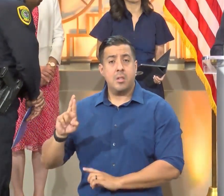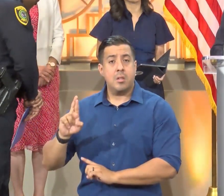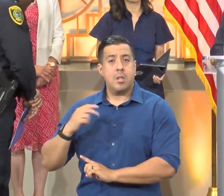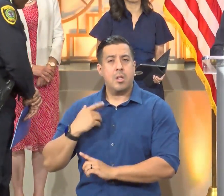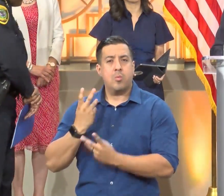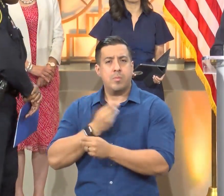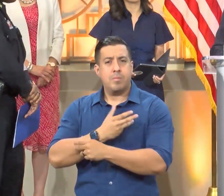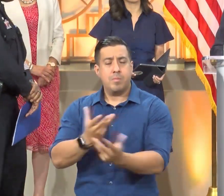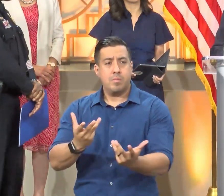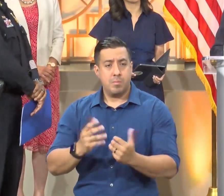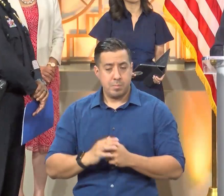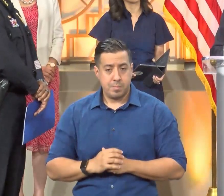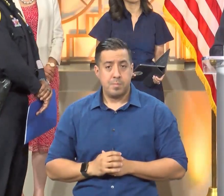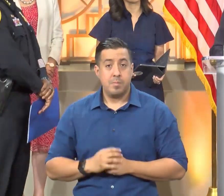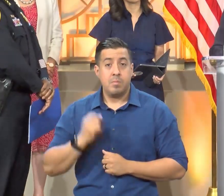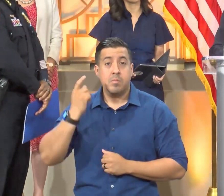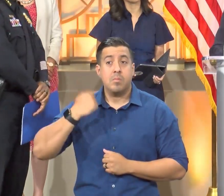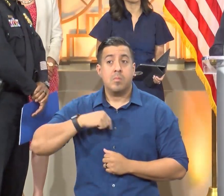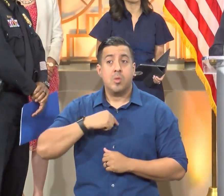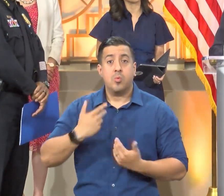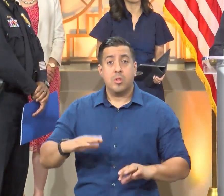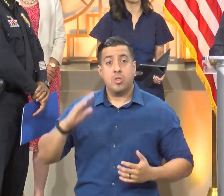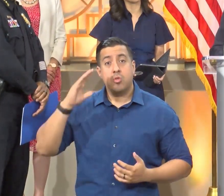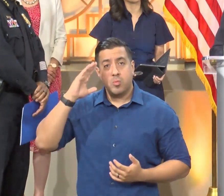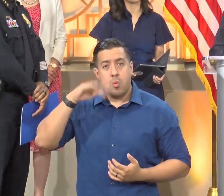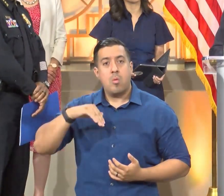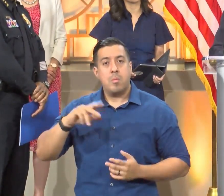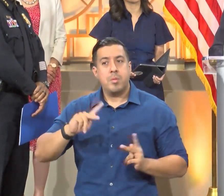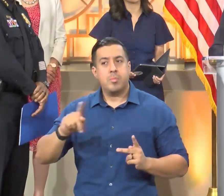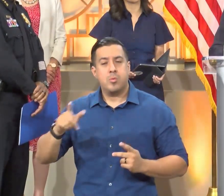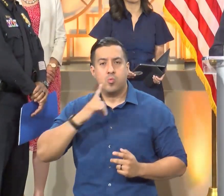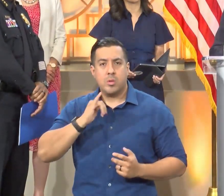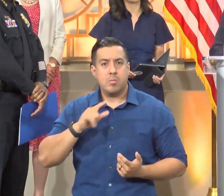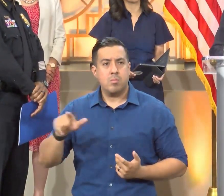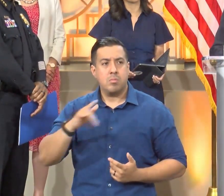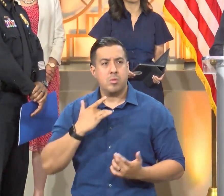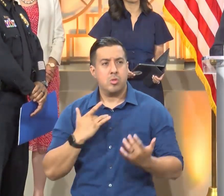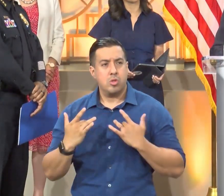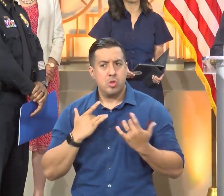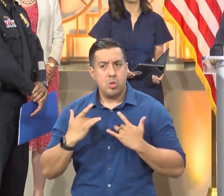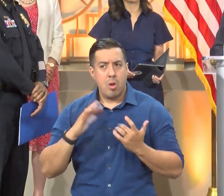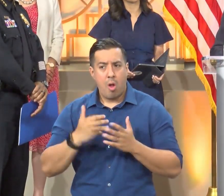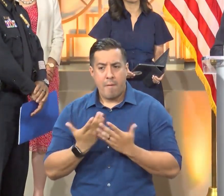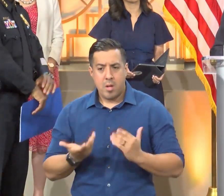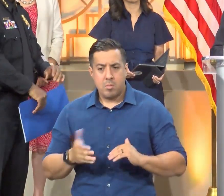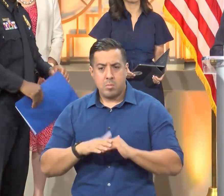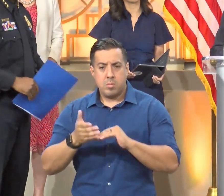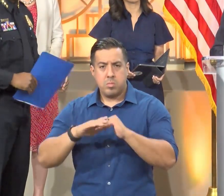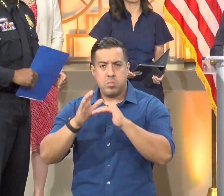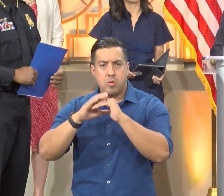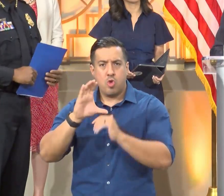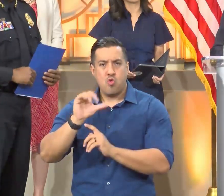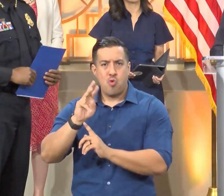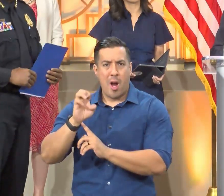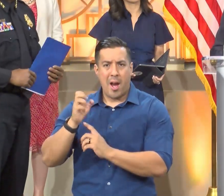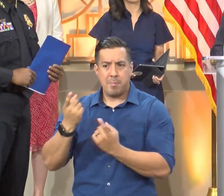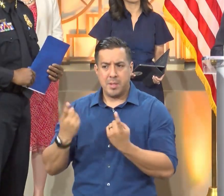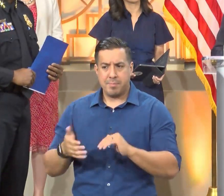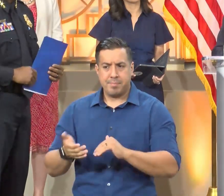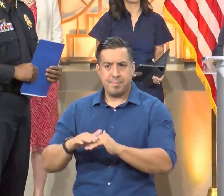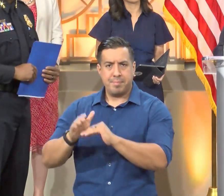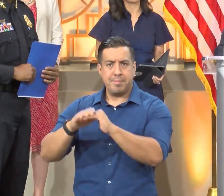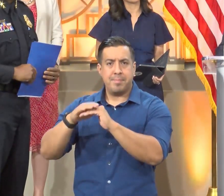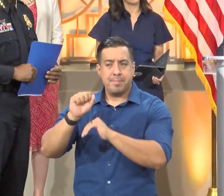that I know people are rightly concerned about the increase in crime in our city. It